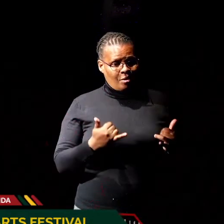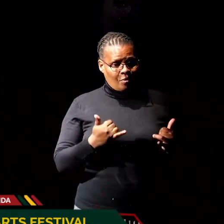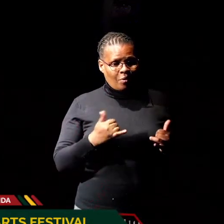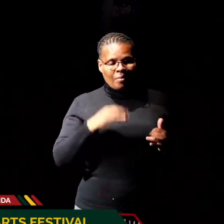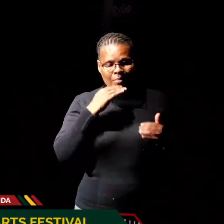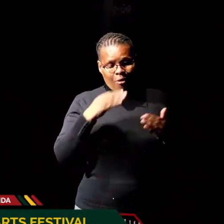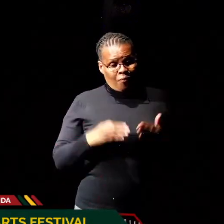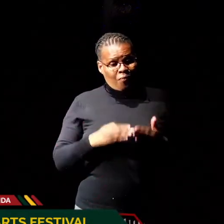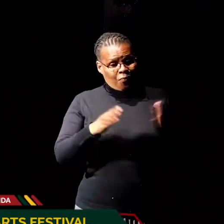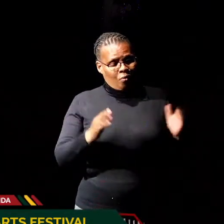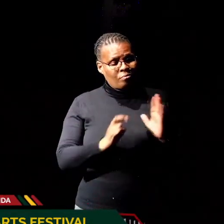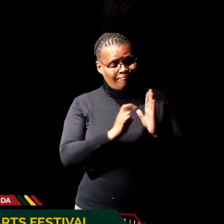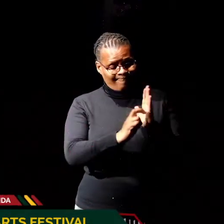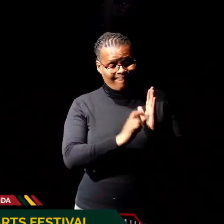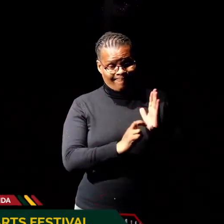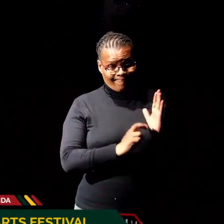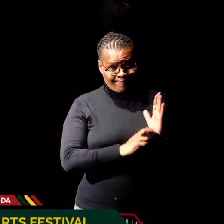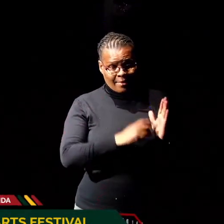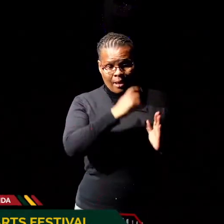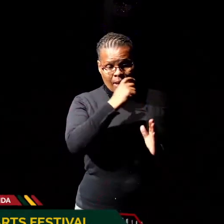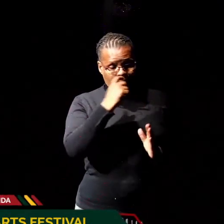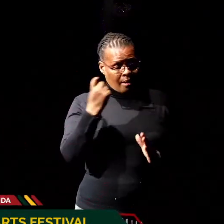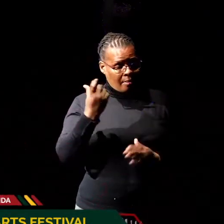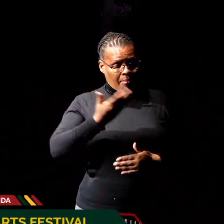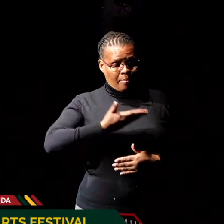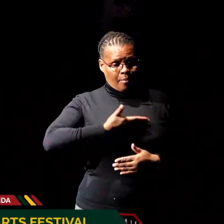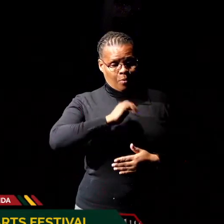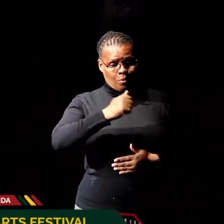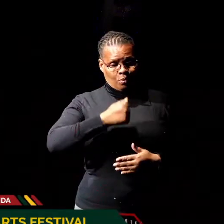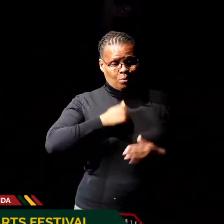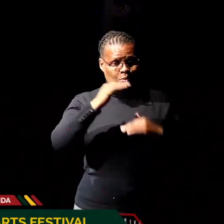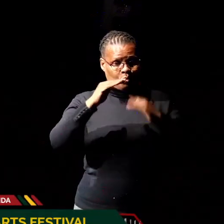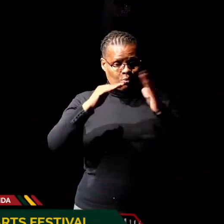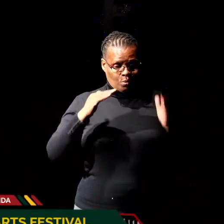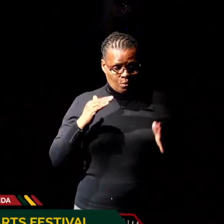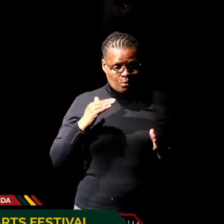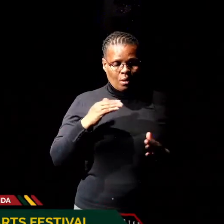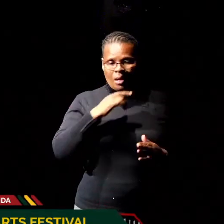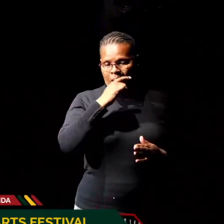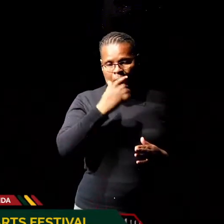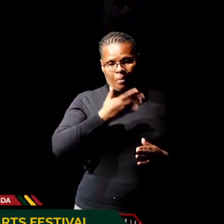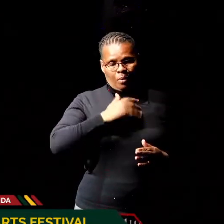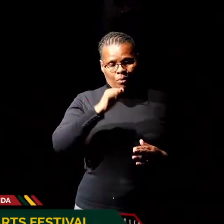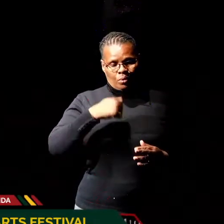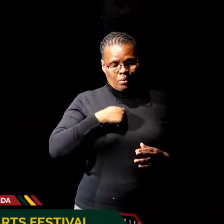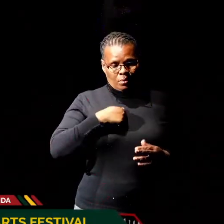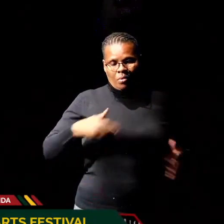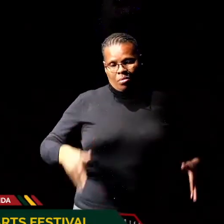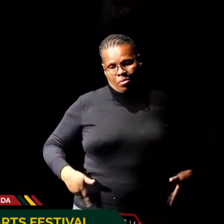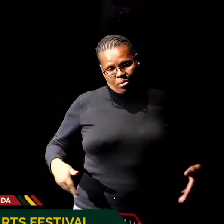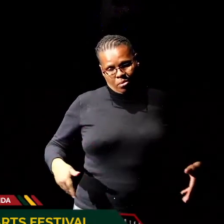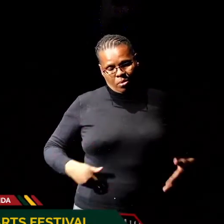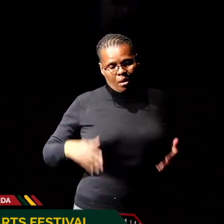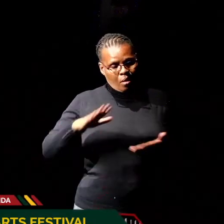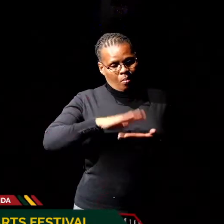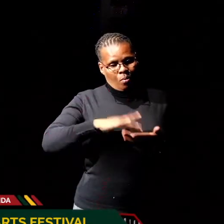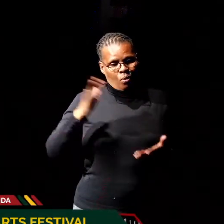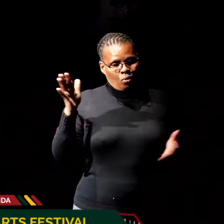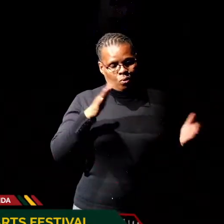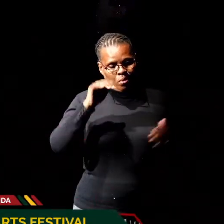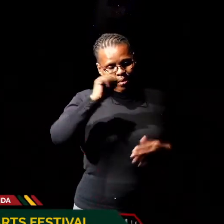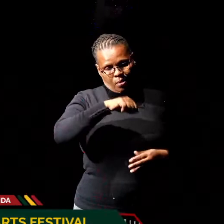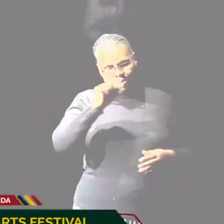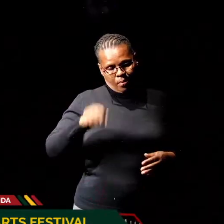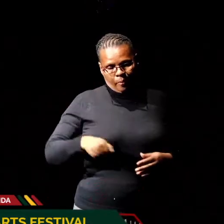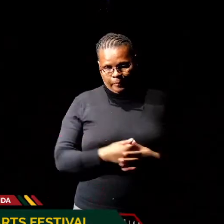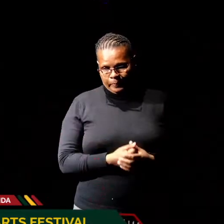officially open. In the name of the Father, the name of the Son, and the name of the Holy Spirit. Amen.